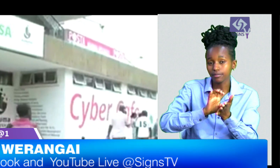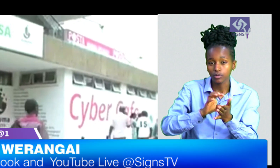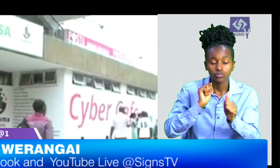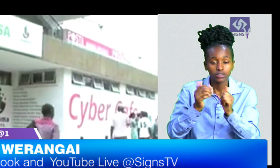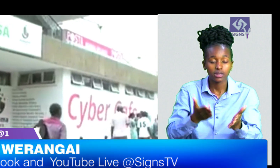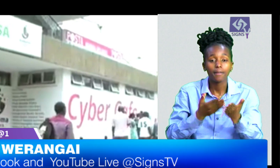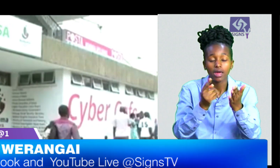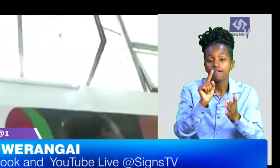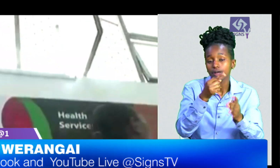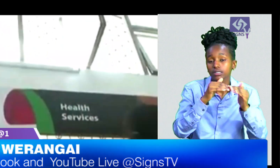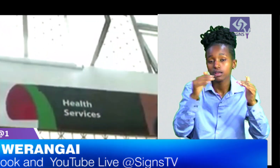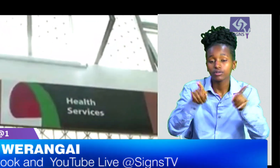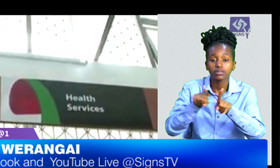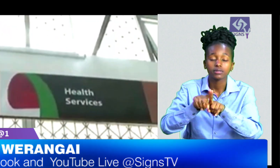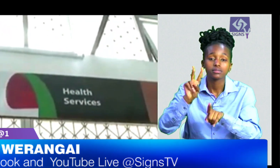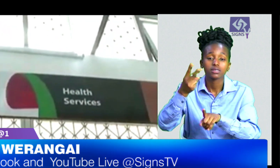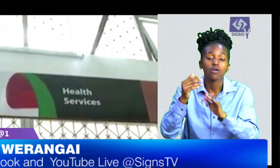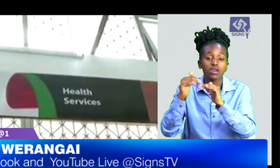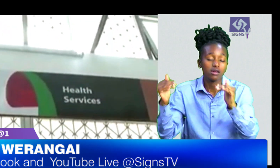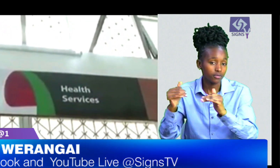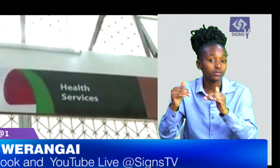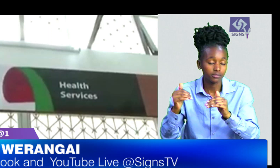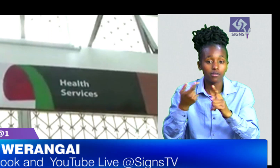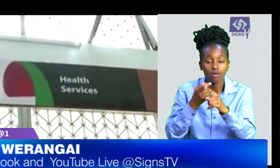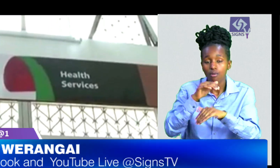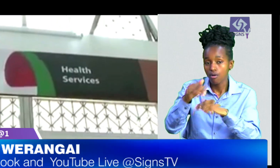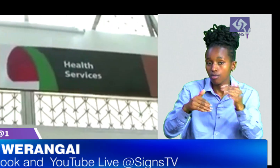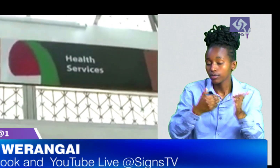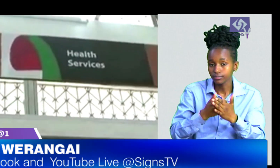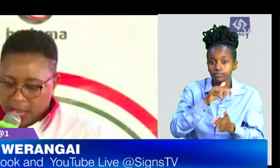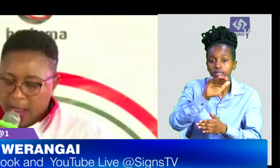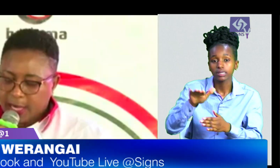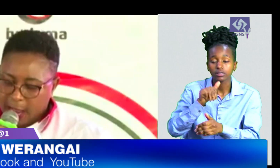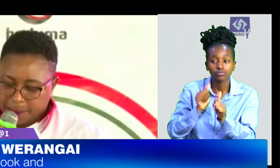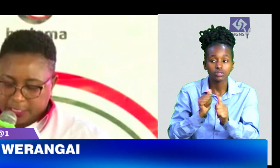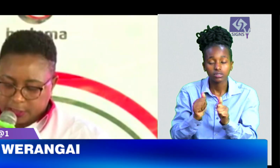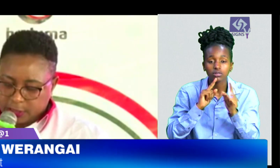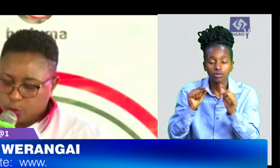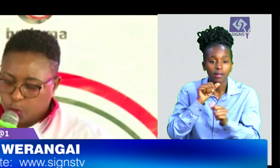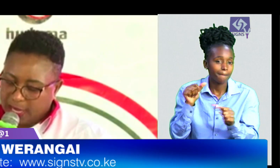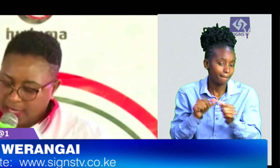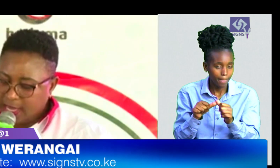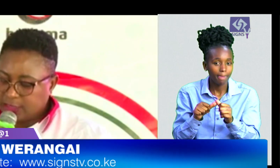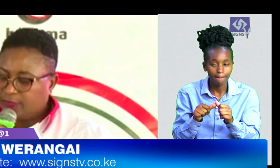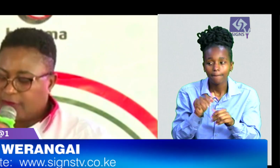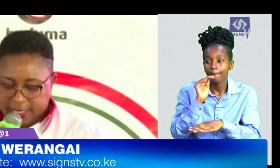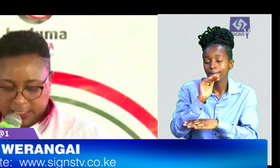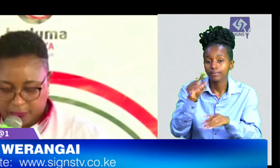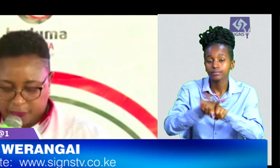second-level escalation for all complaints, inquiries, and updates to Kenyans via